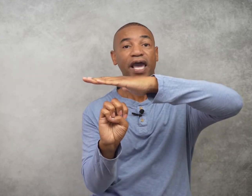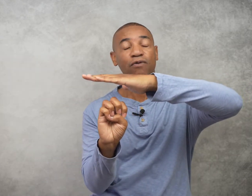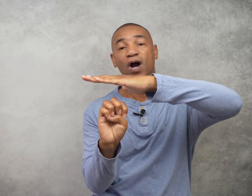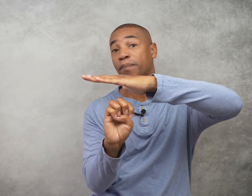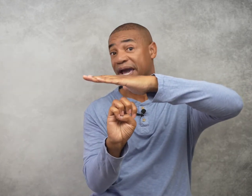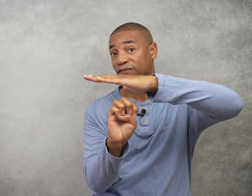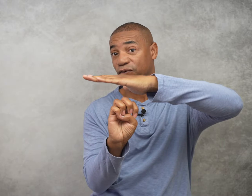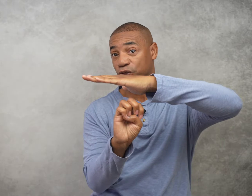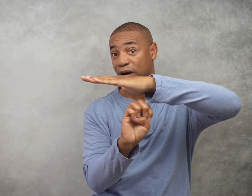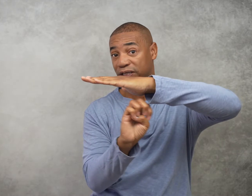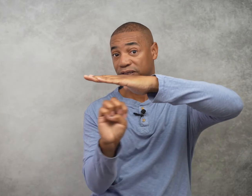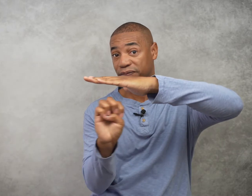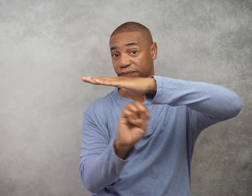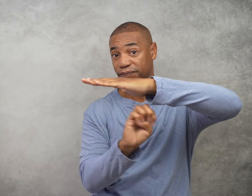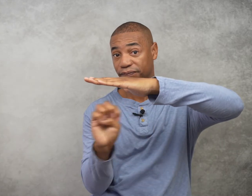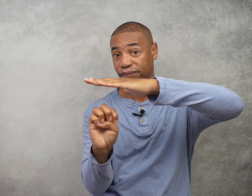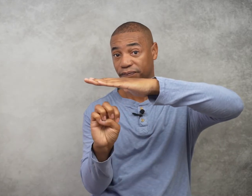and rock back and forth twice.